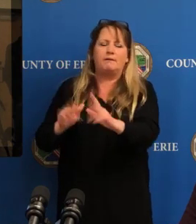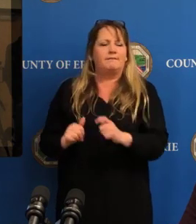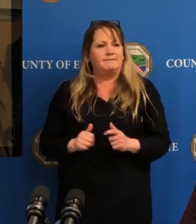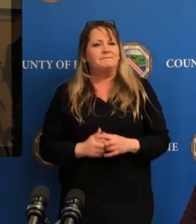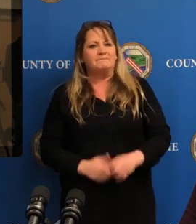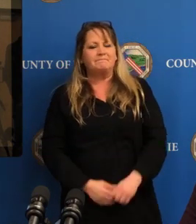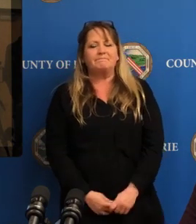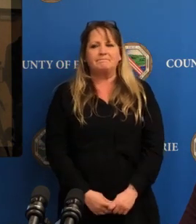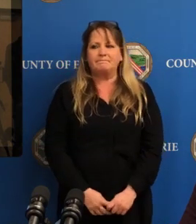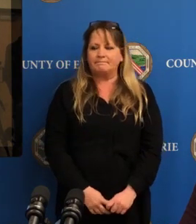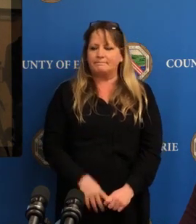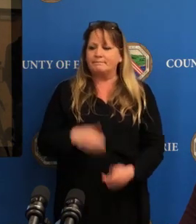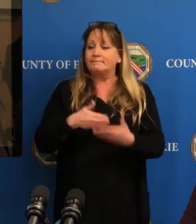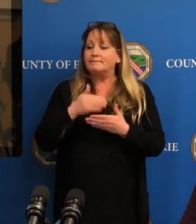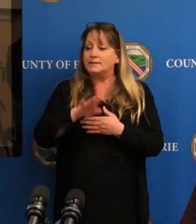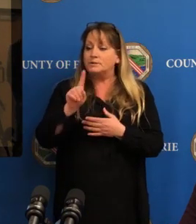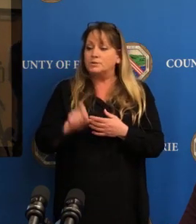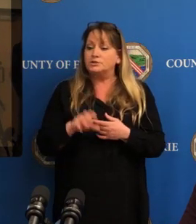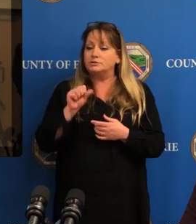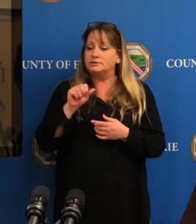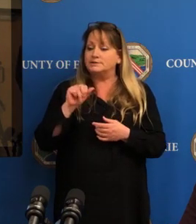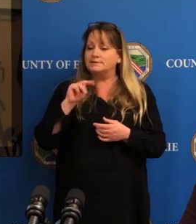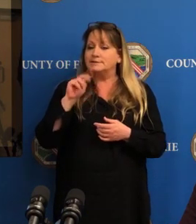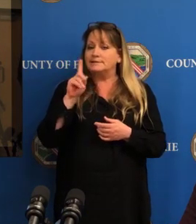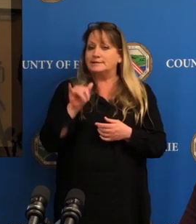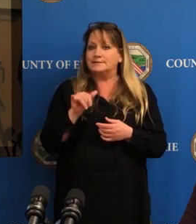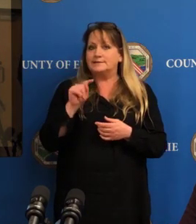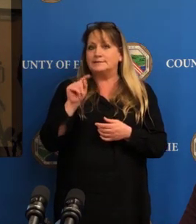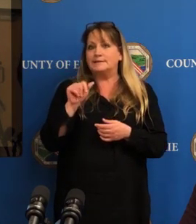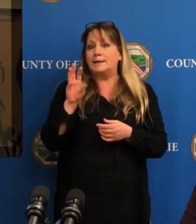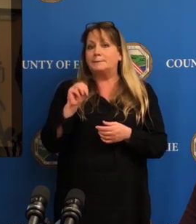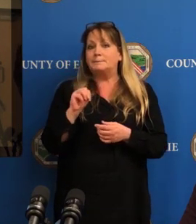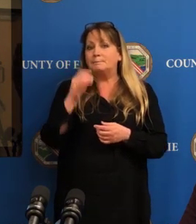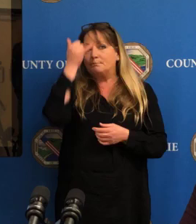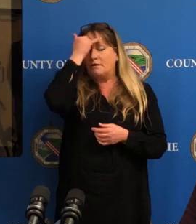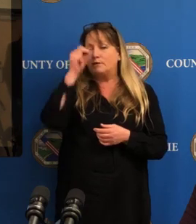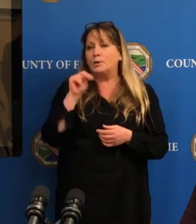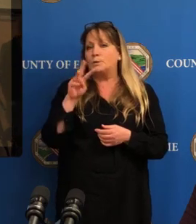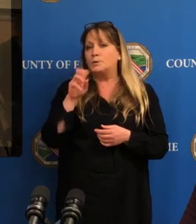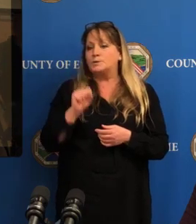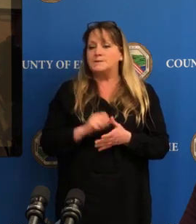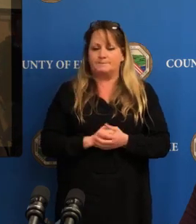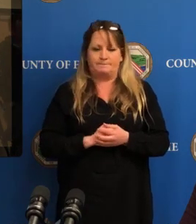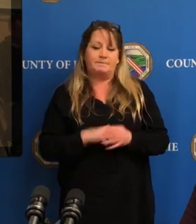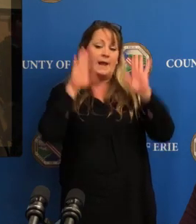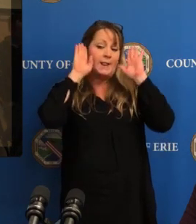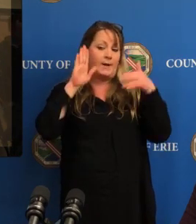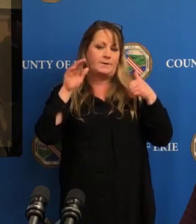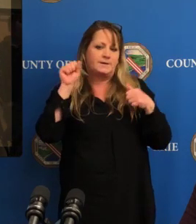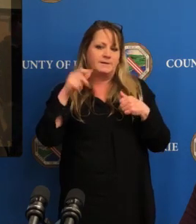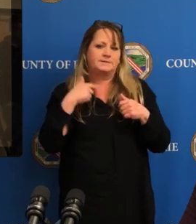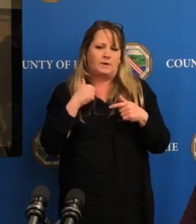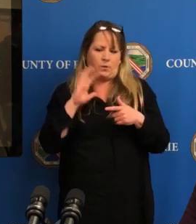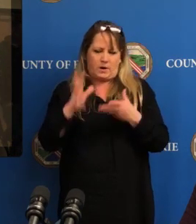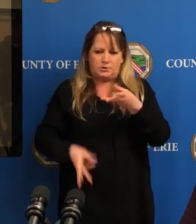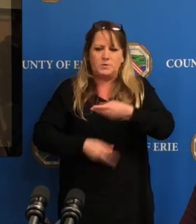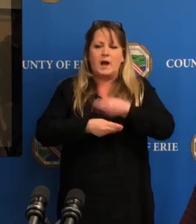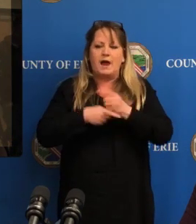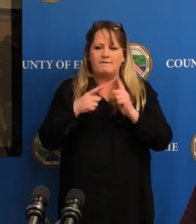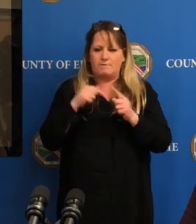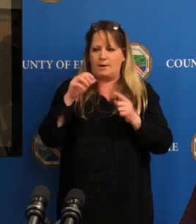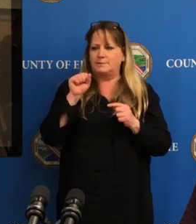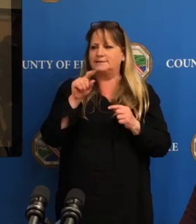Ridge. Next question to Sandy Tan from the Buffalo News. Hi, yes. I wanted to piggyback on Steve Brown's